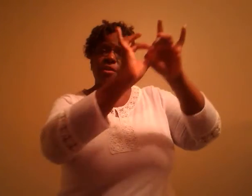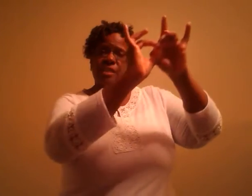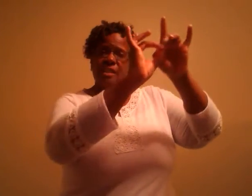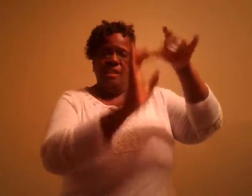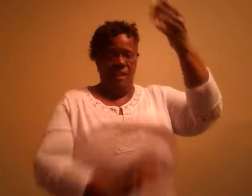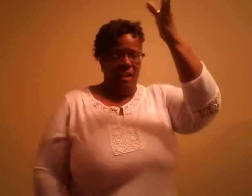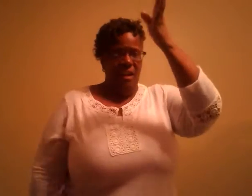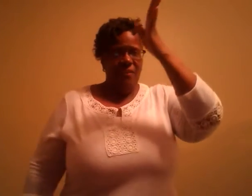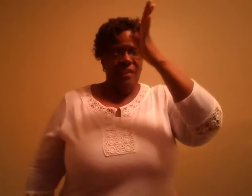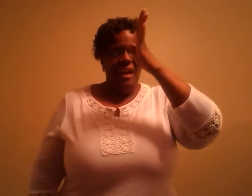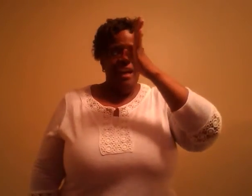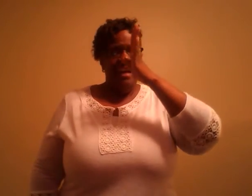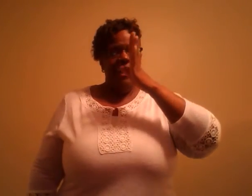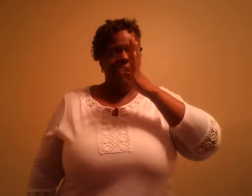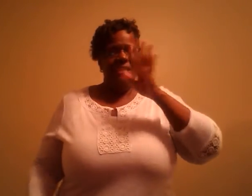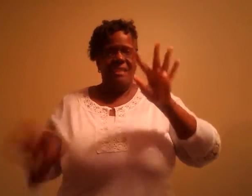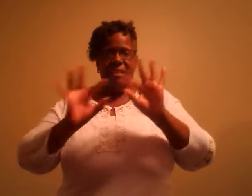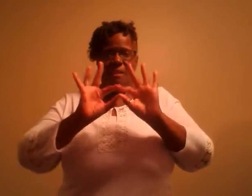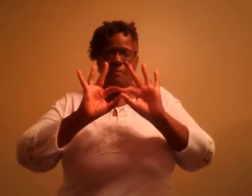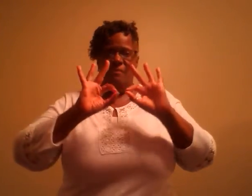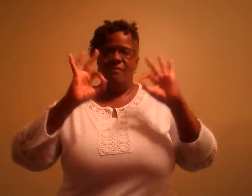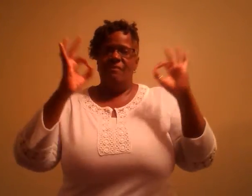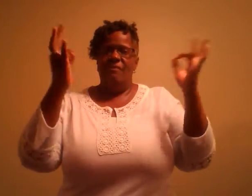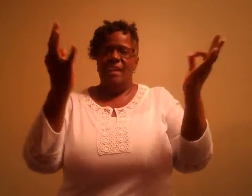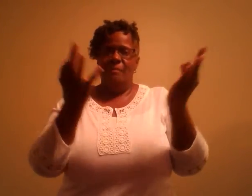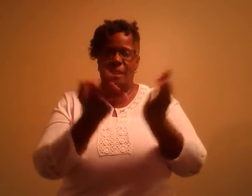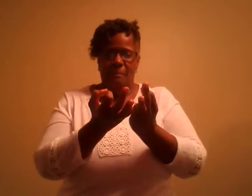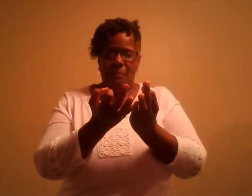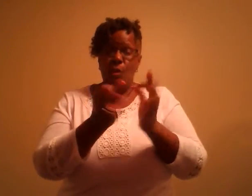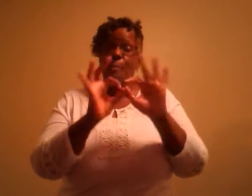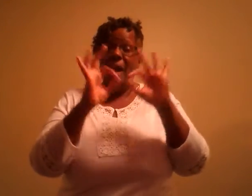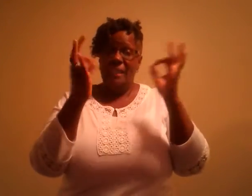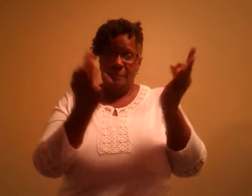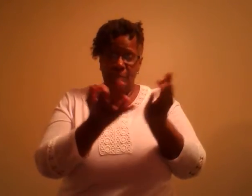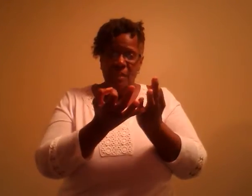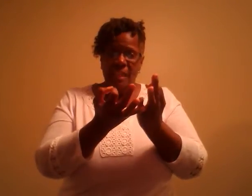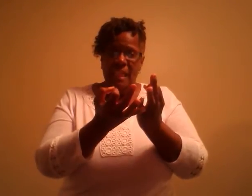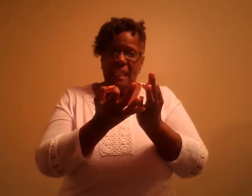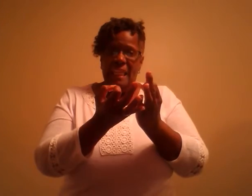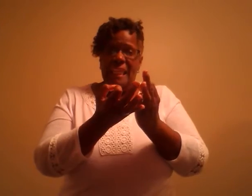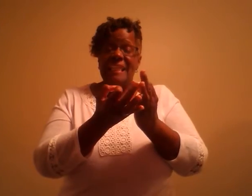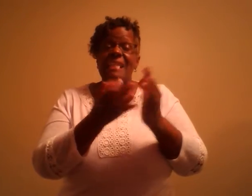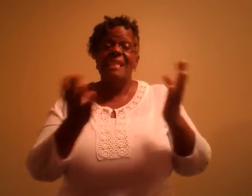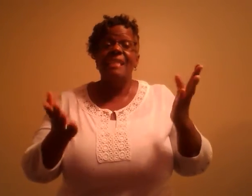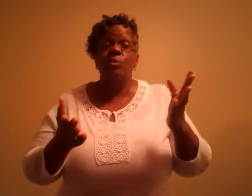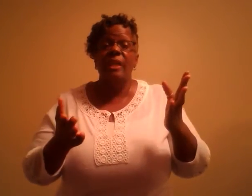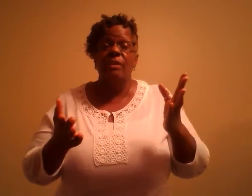of God's family, or body. It is His will.